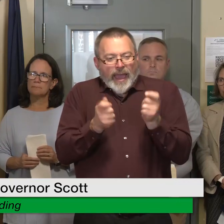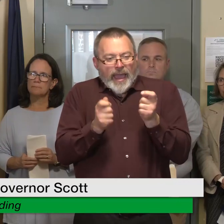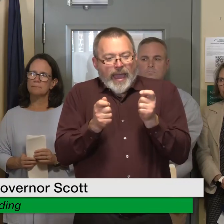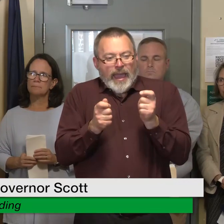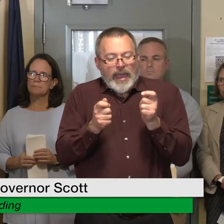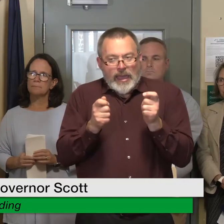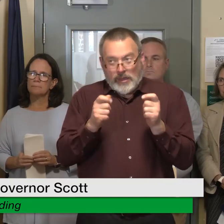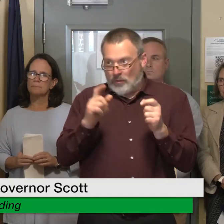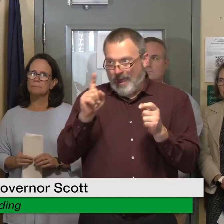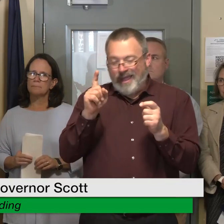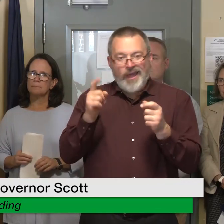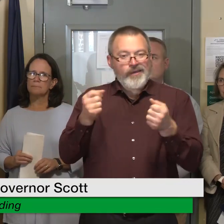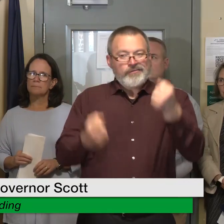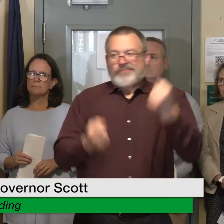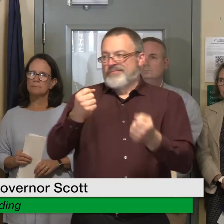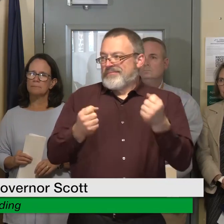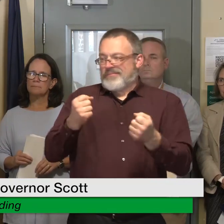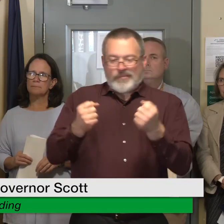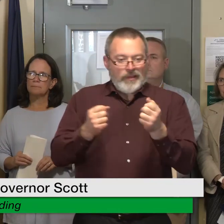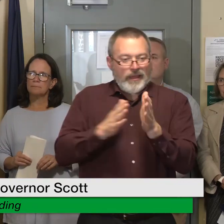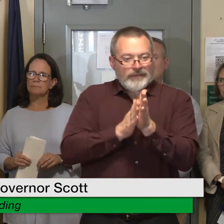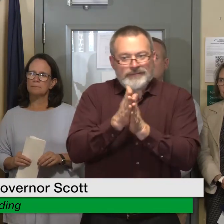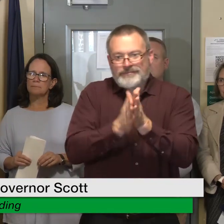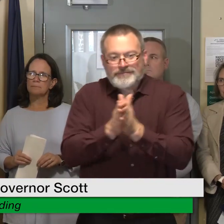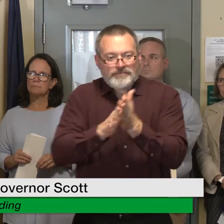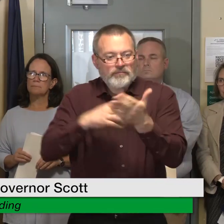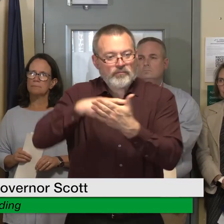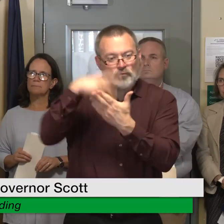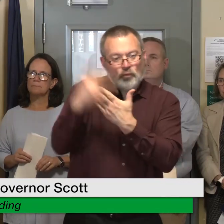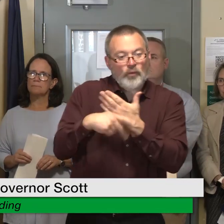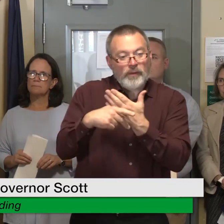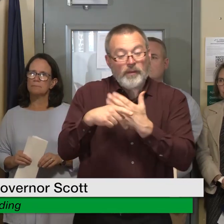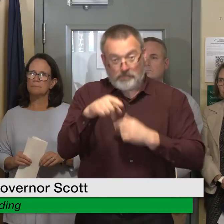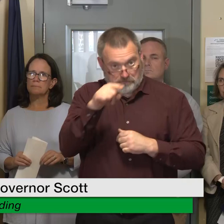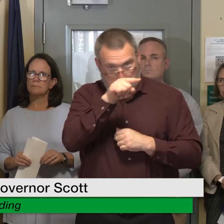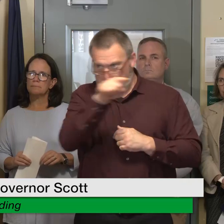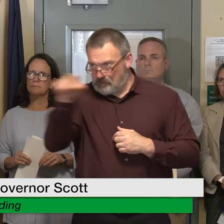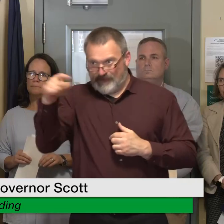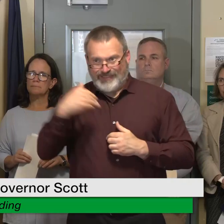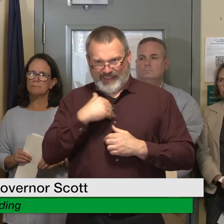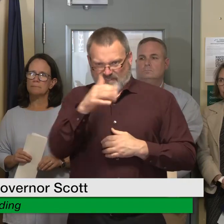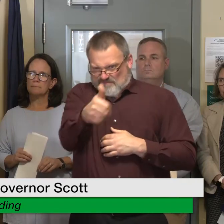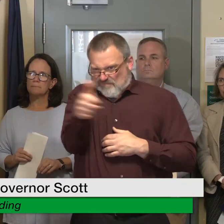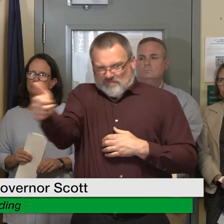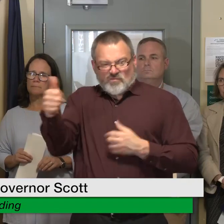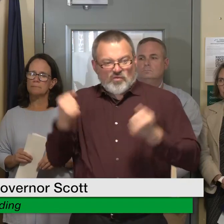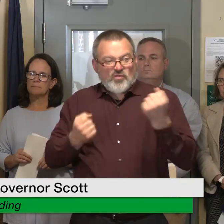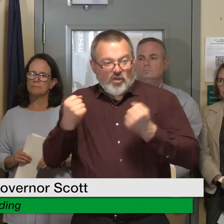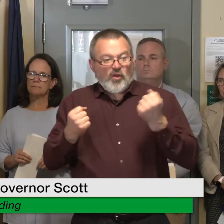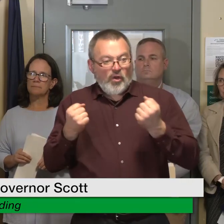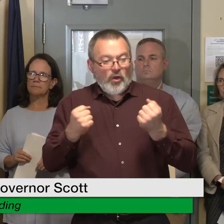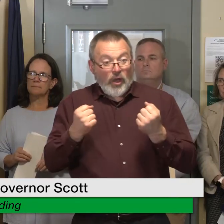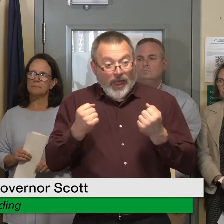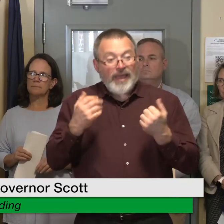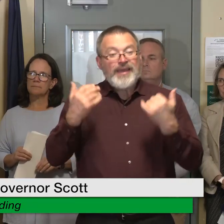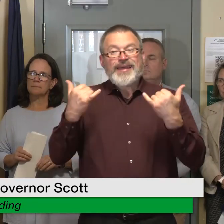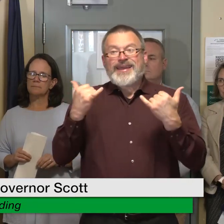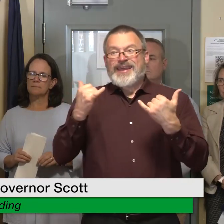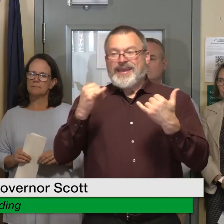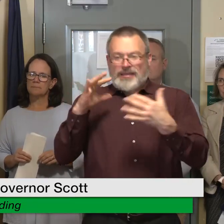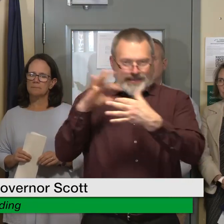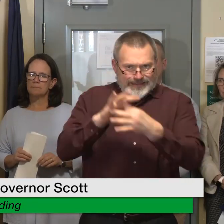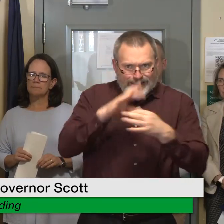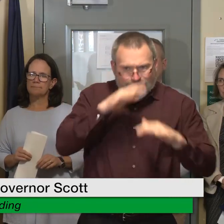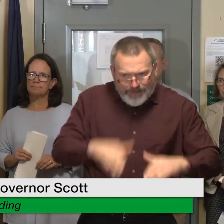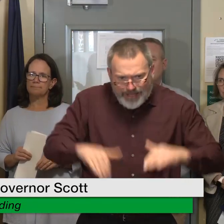programs to help residents whose personal vehicles were damaged by last week's flooding. The